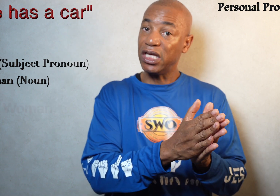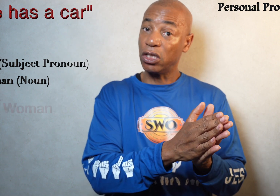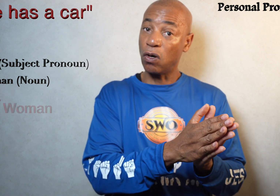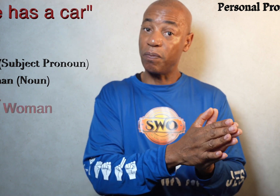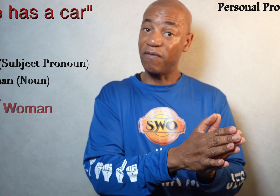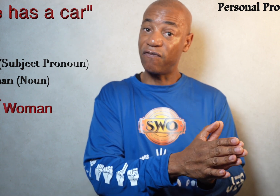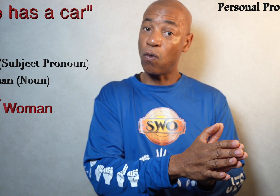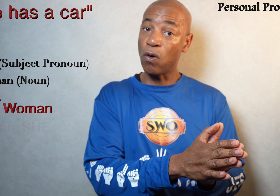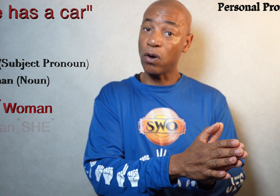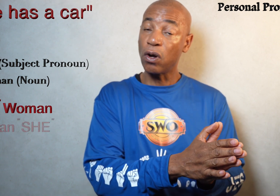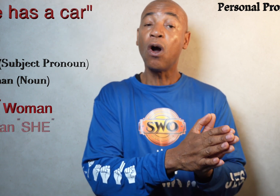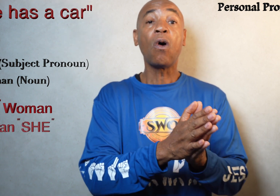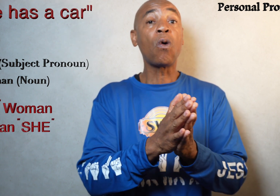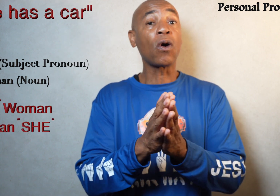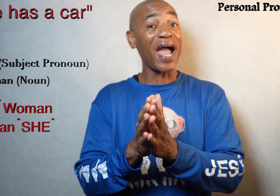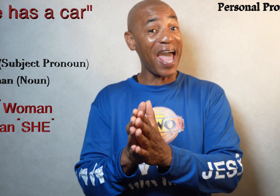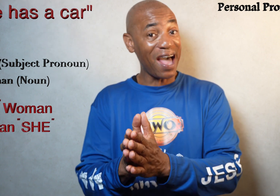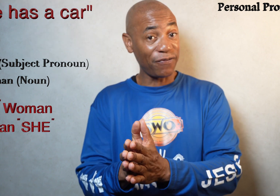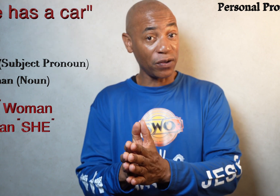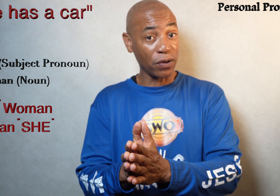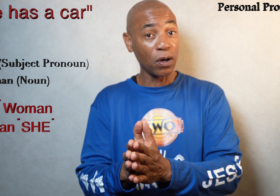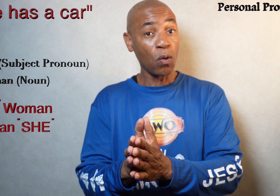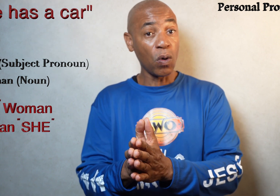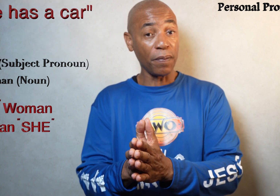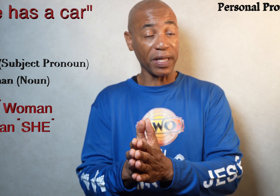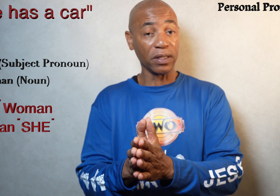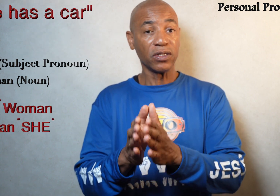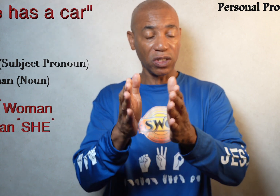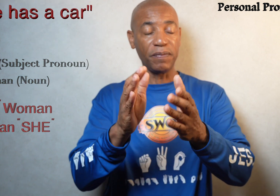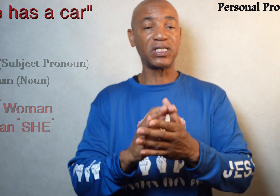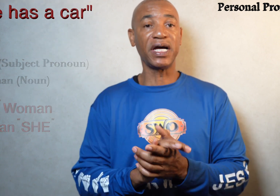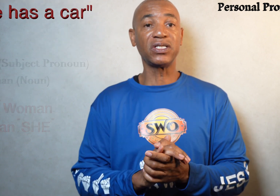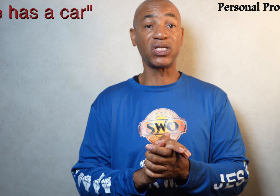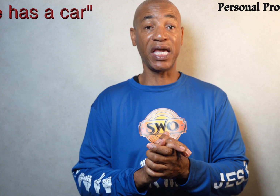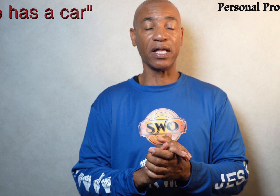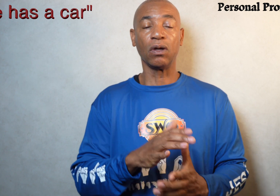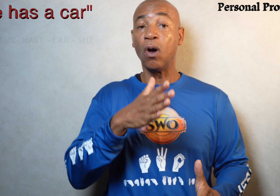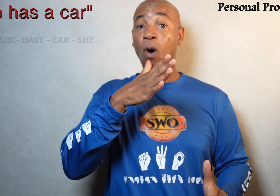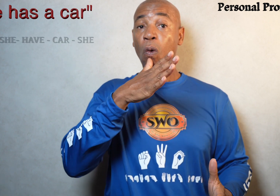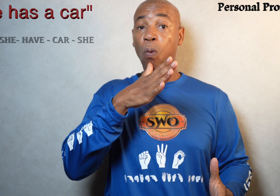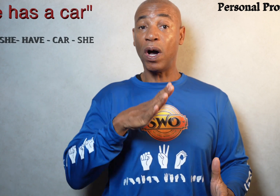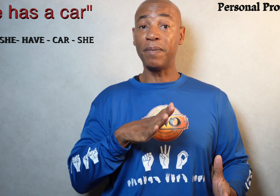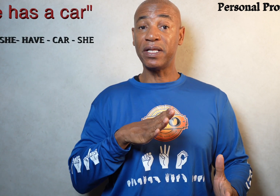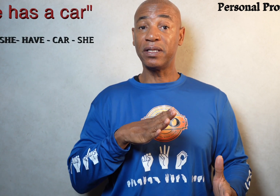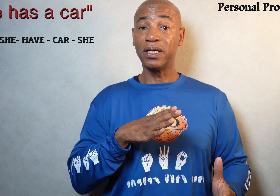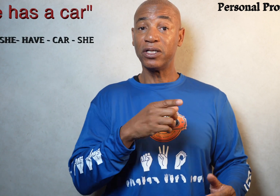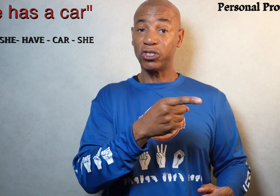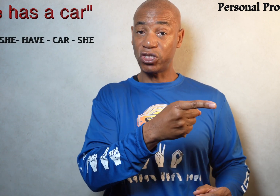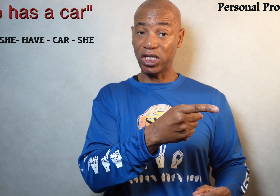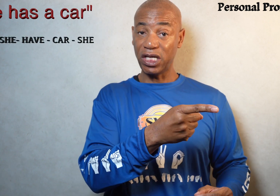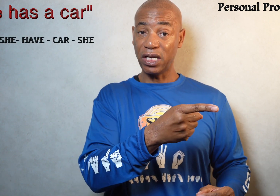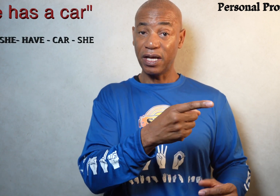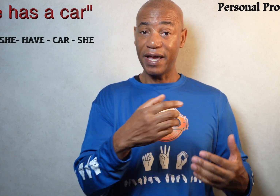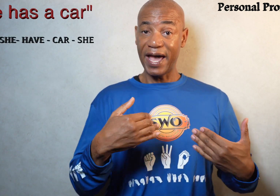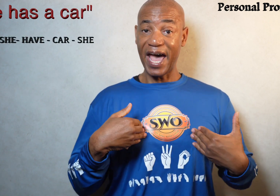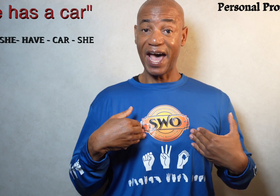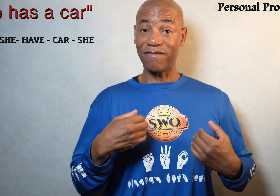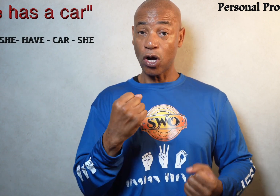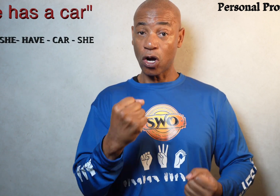go before or after woman. So let me sign this again. Woman, she, have,